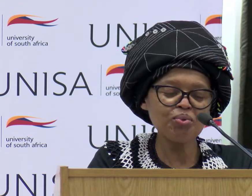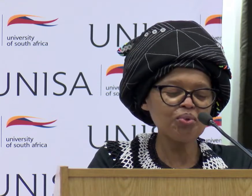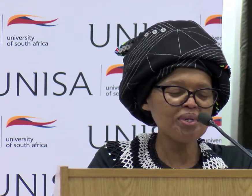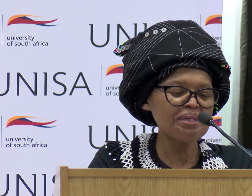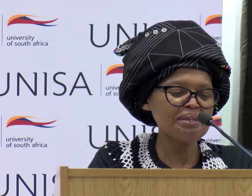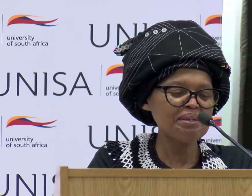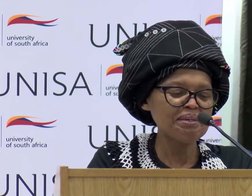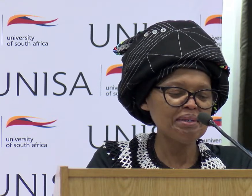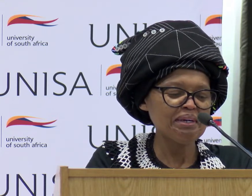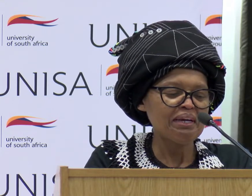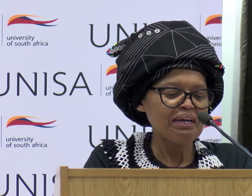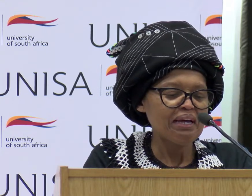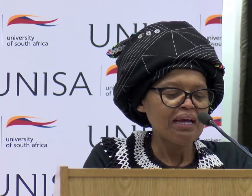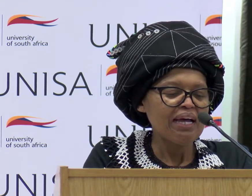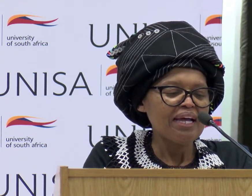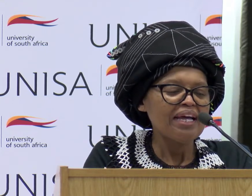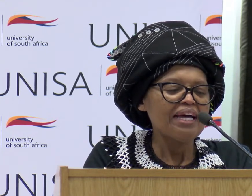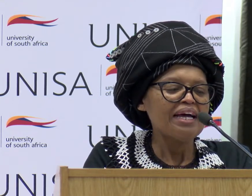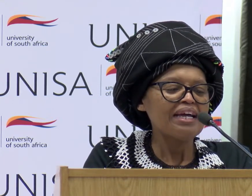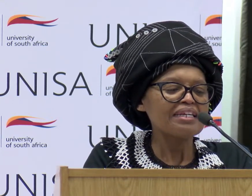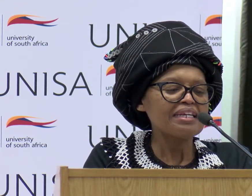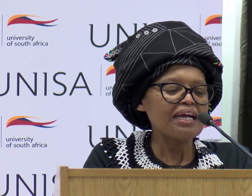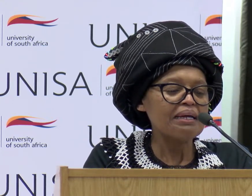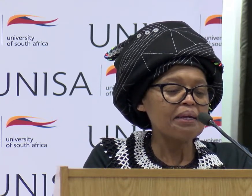Molweni bethuna.